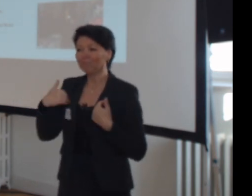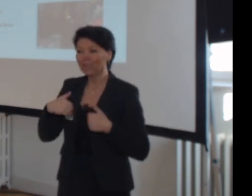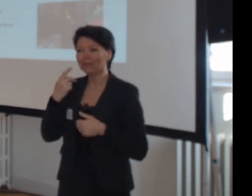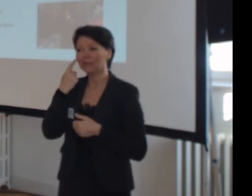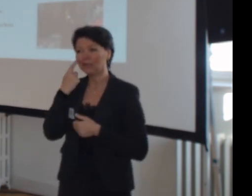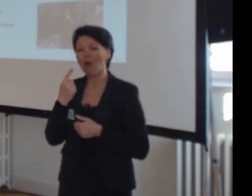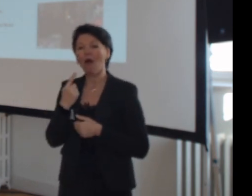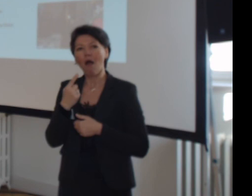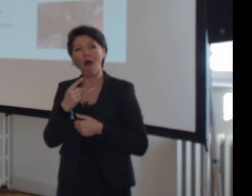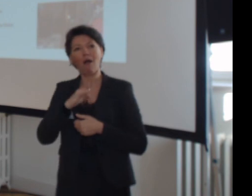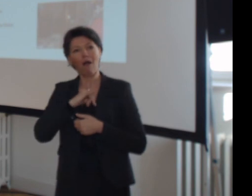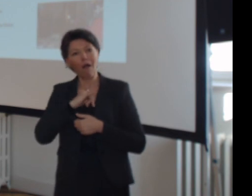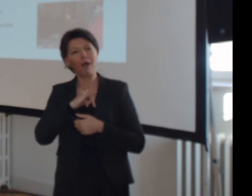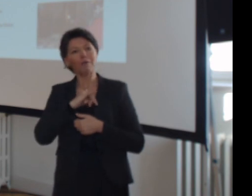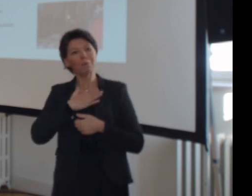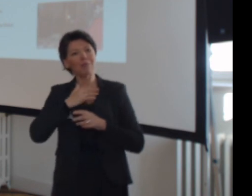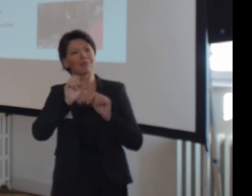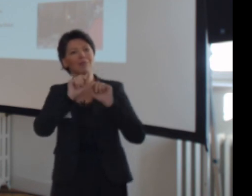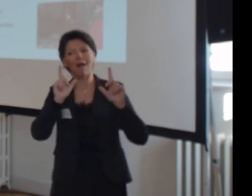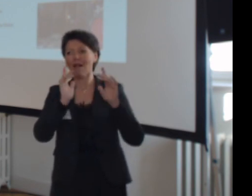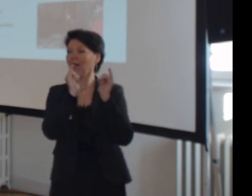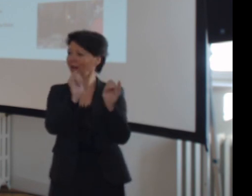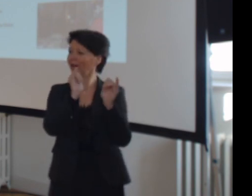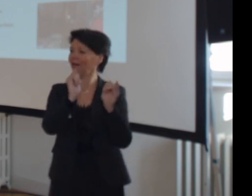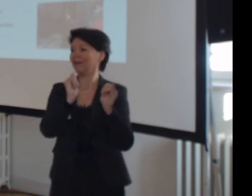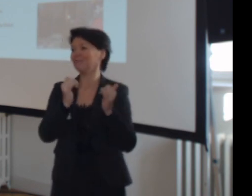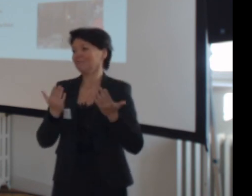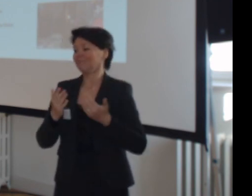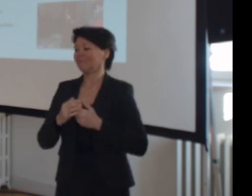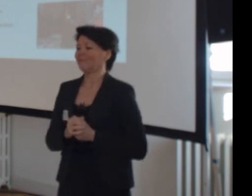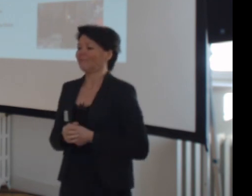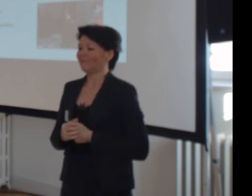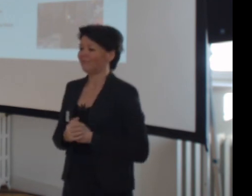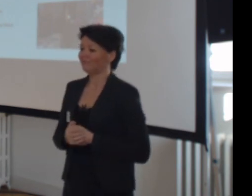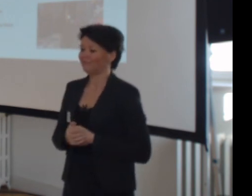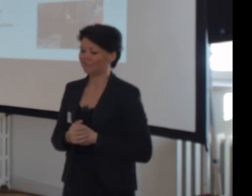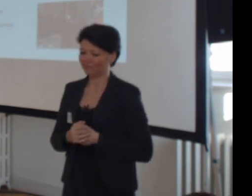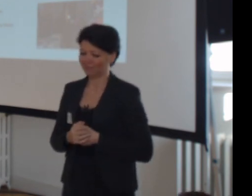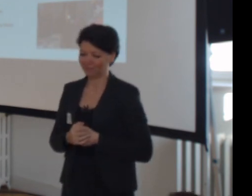there are books in their own language.